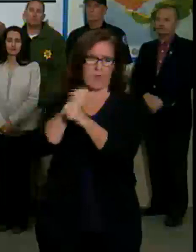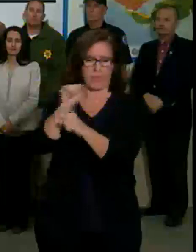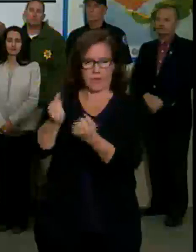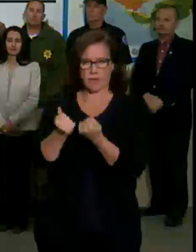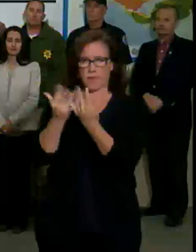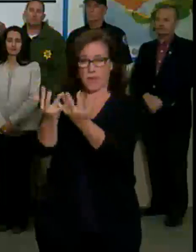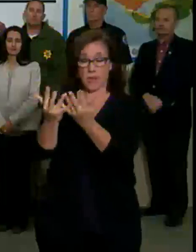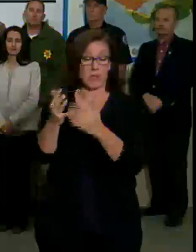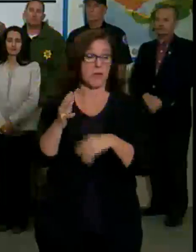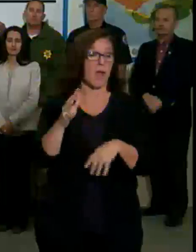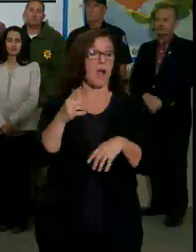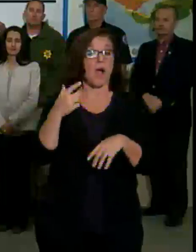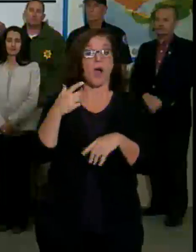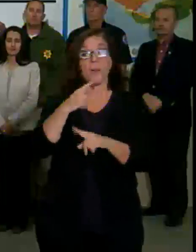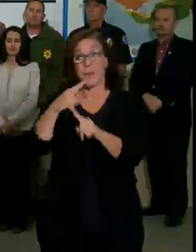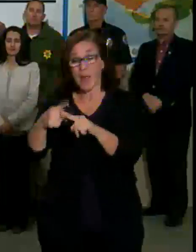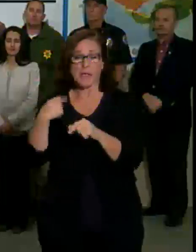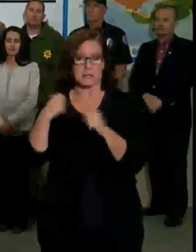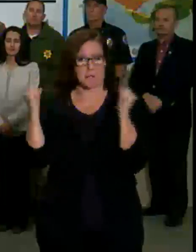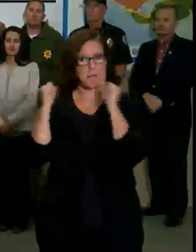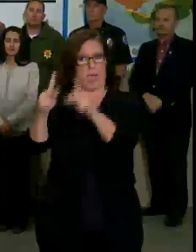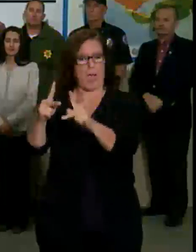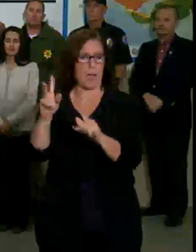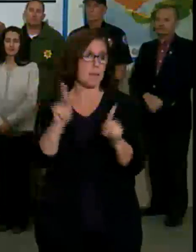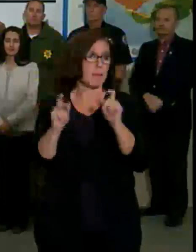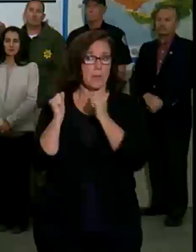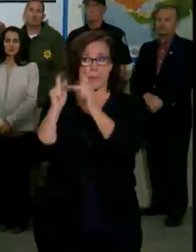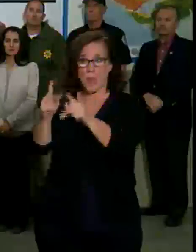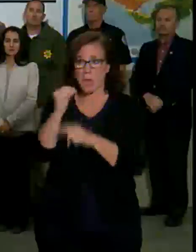through repopulation into